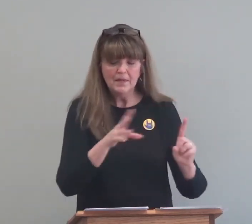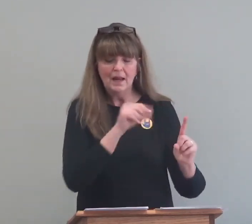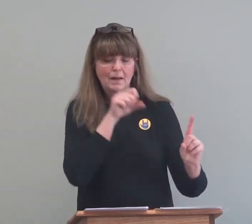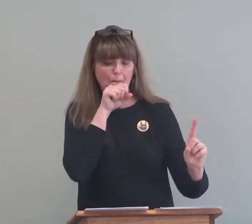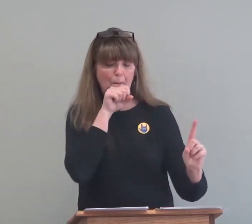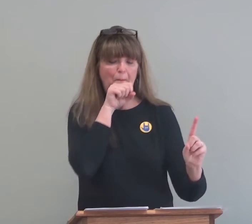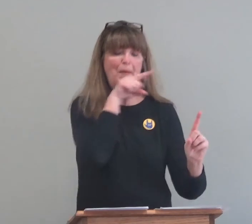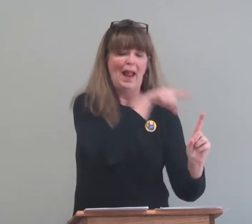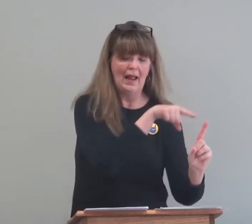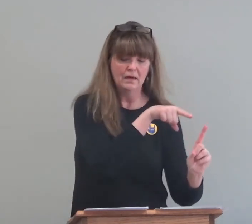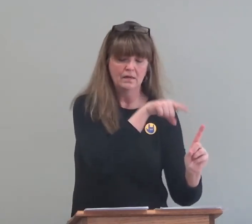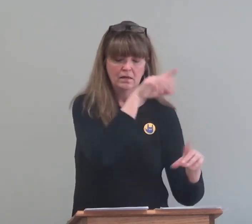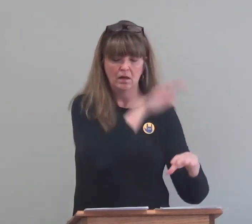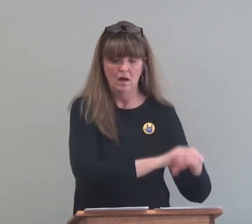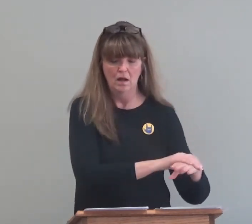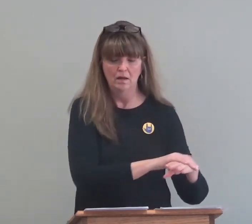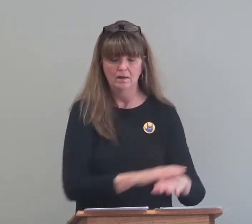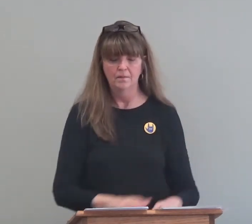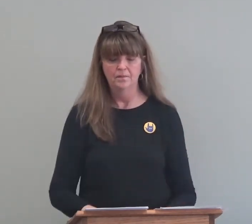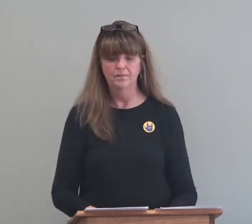He will be whipped and spit upon.